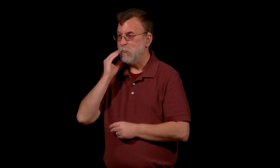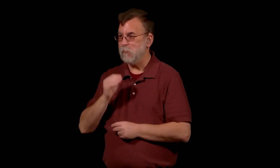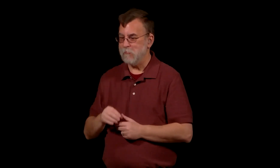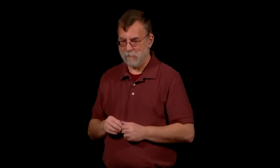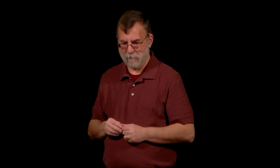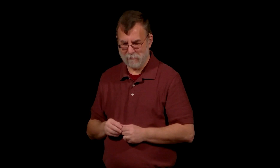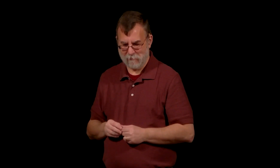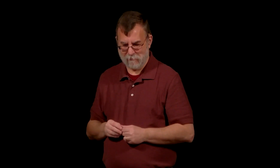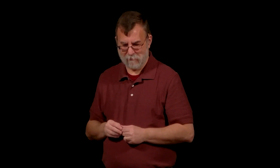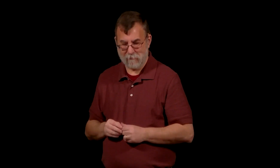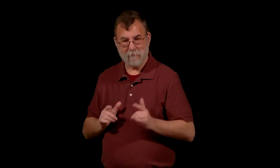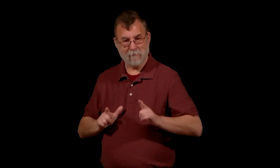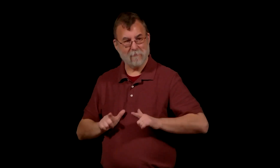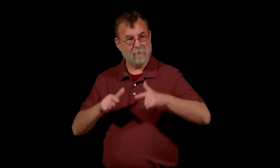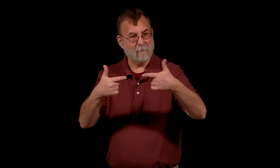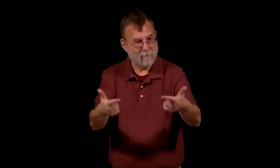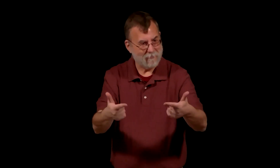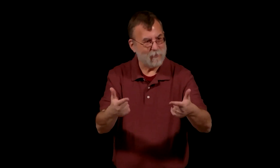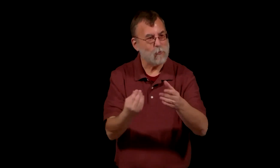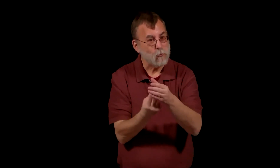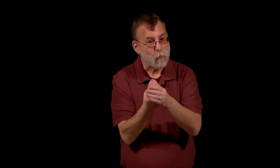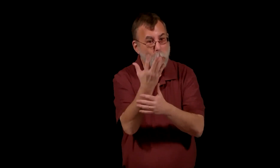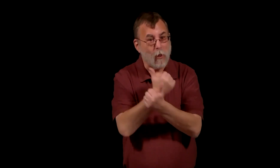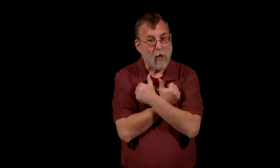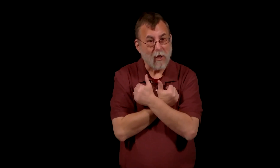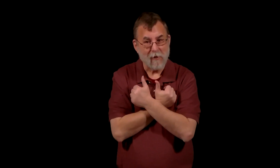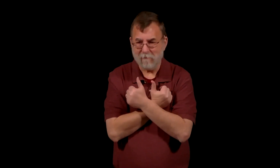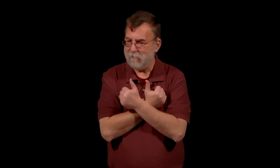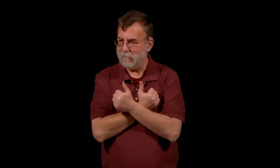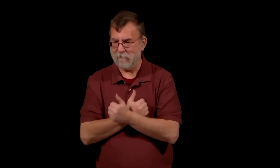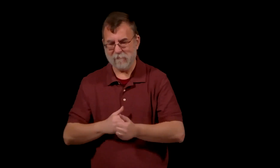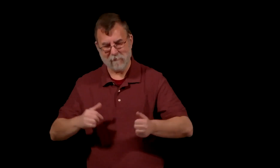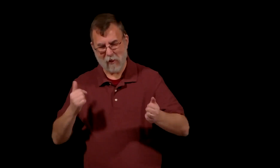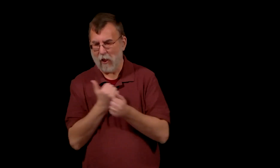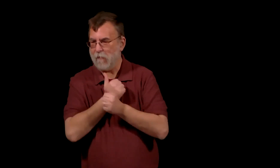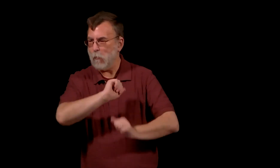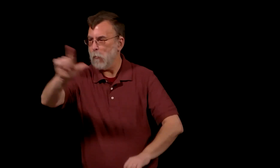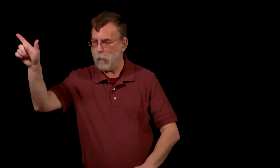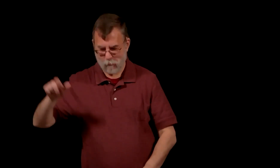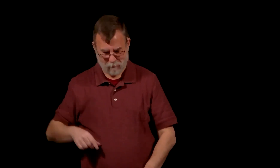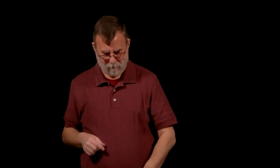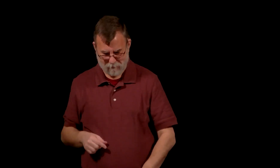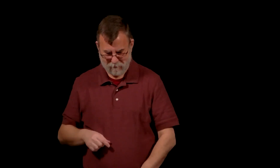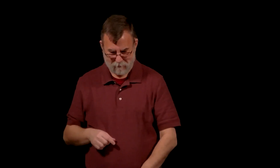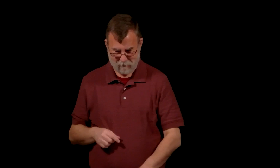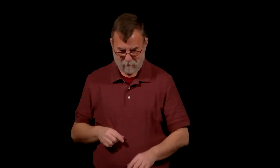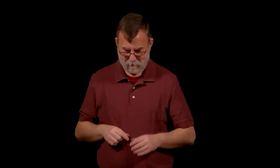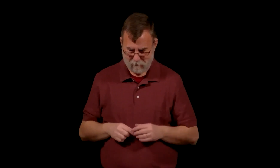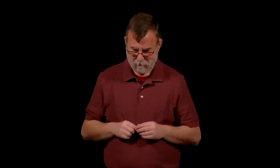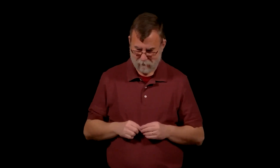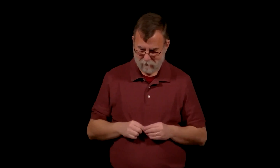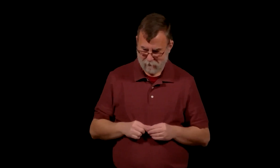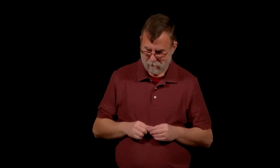I think back to my experiences. And that makes us grow in love.